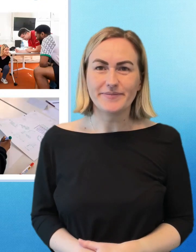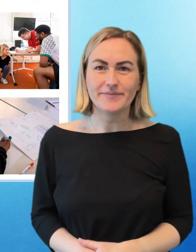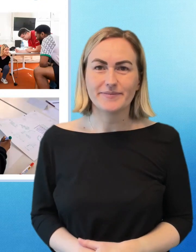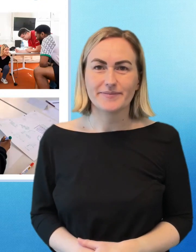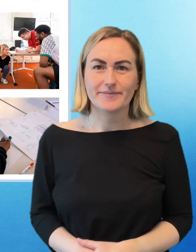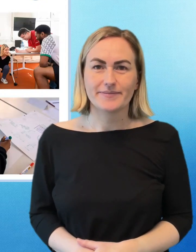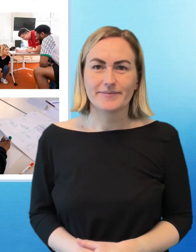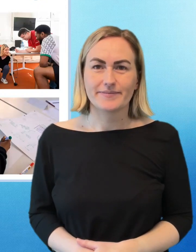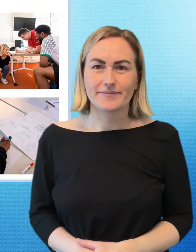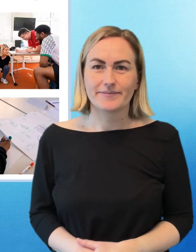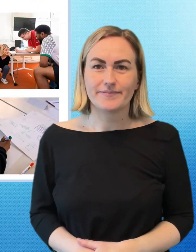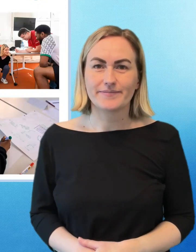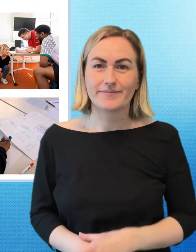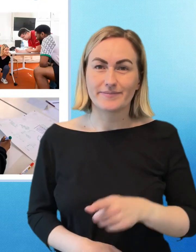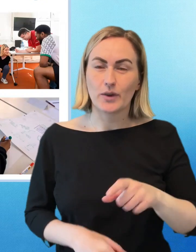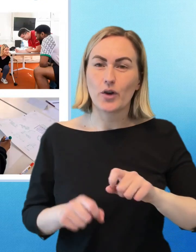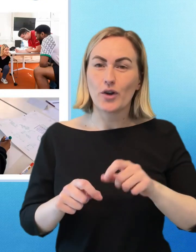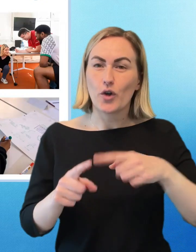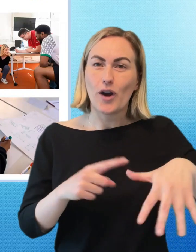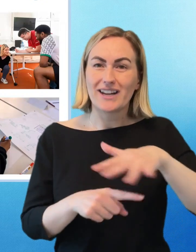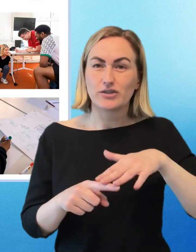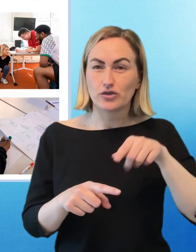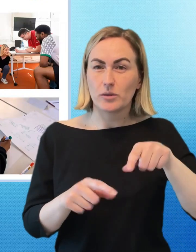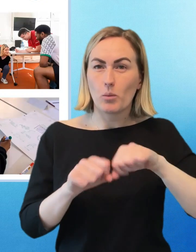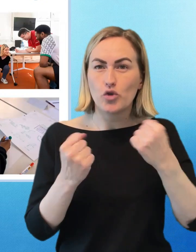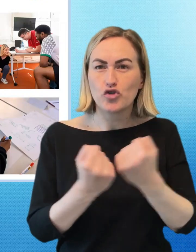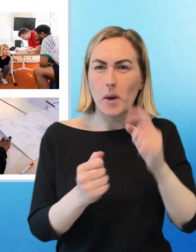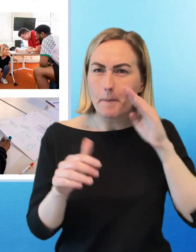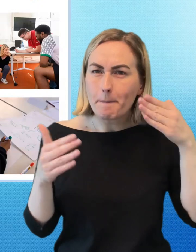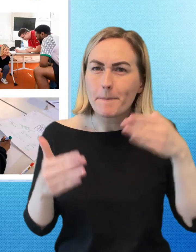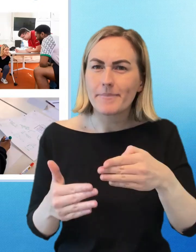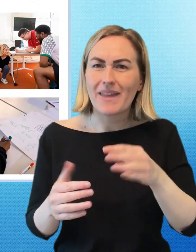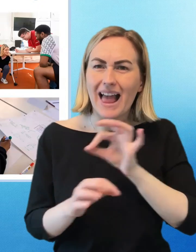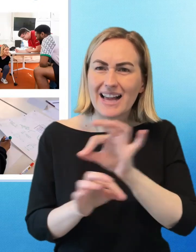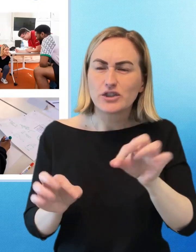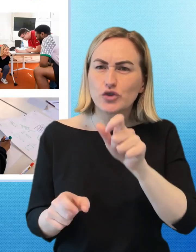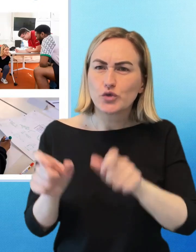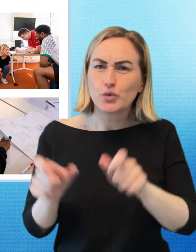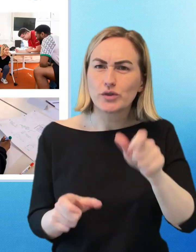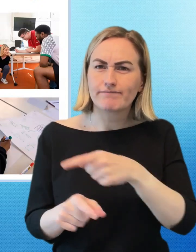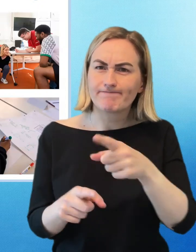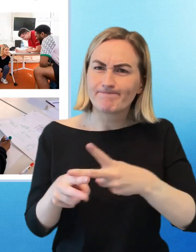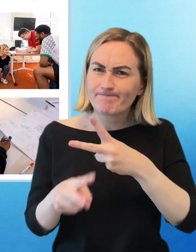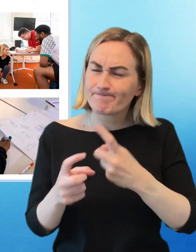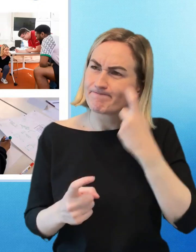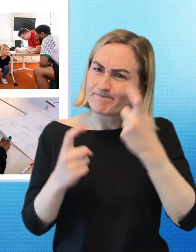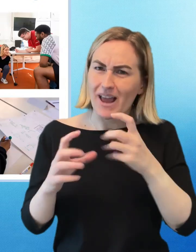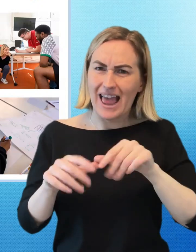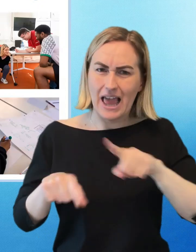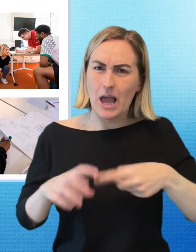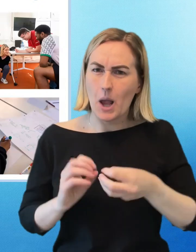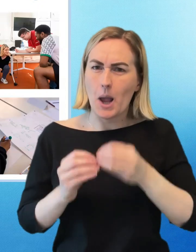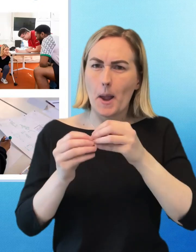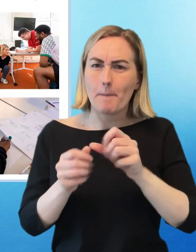The Circular Economy workshop was focused on asking students to reconsider how we might better design products. So